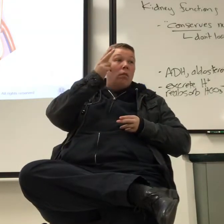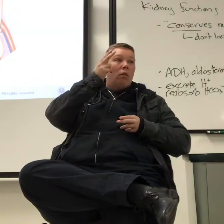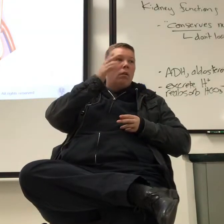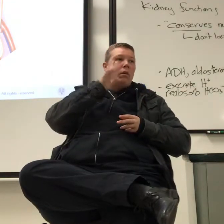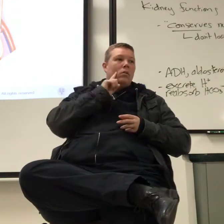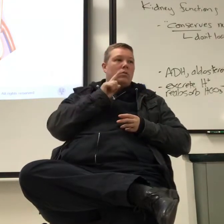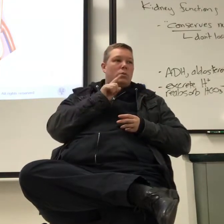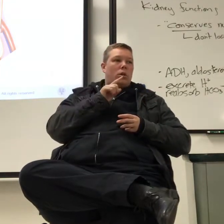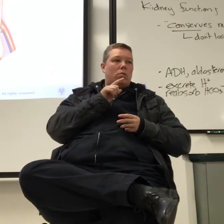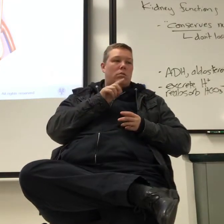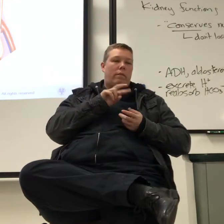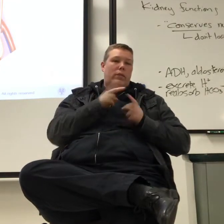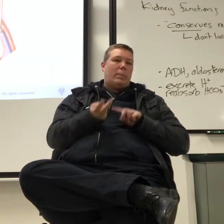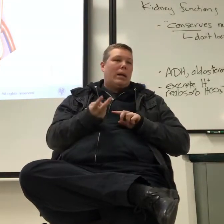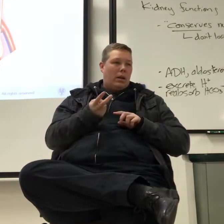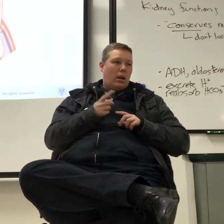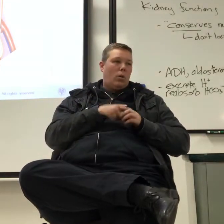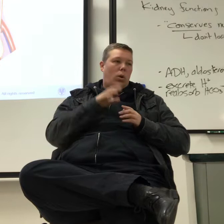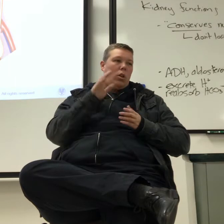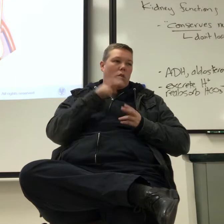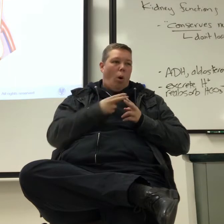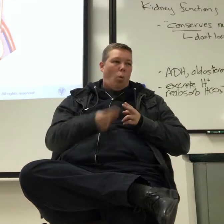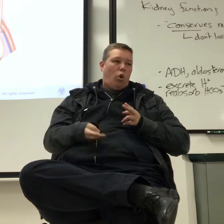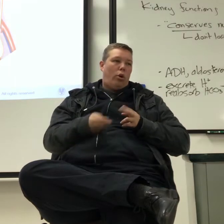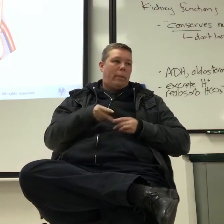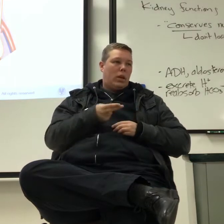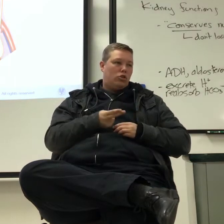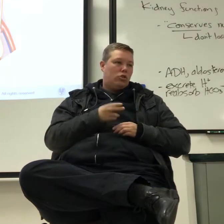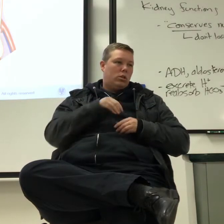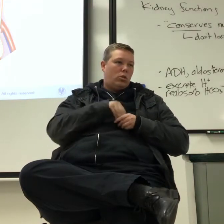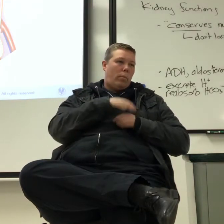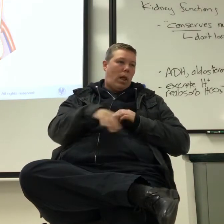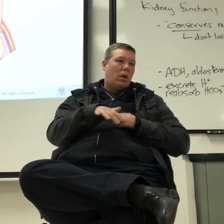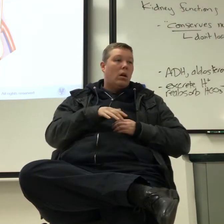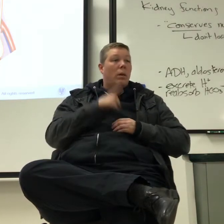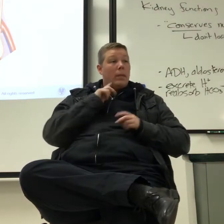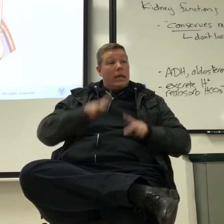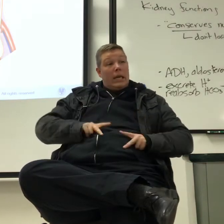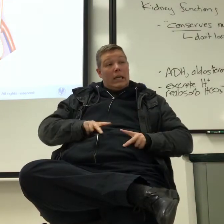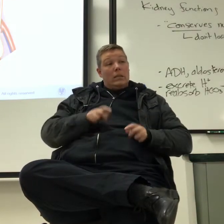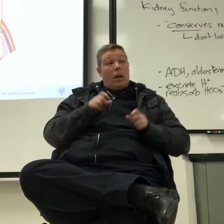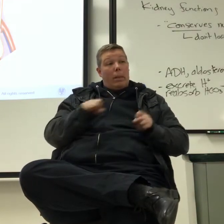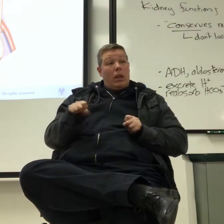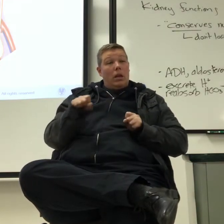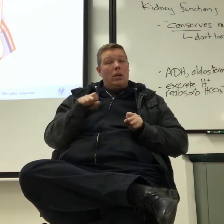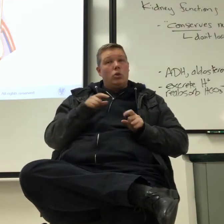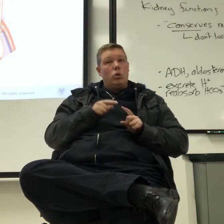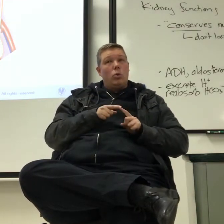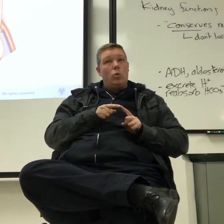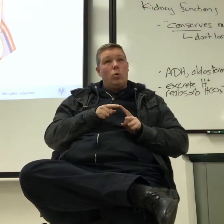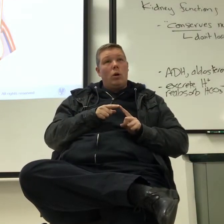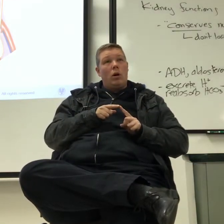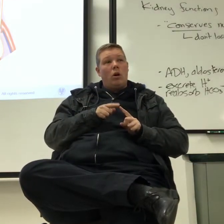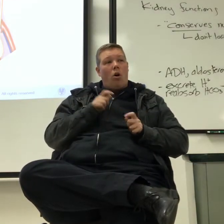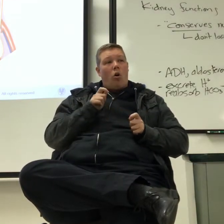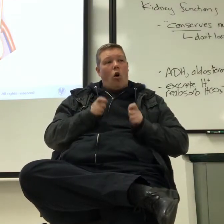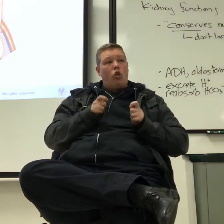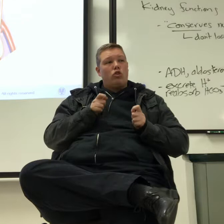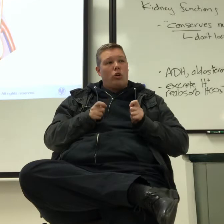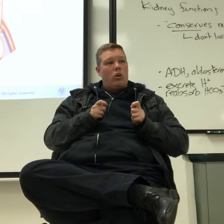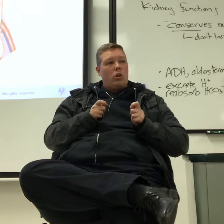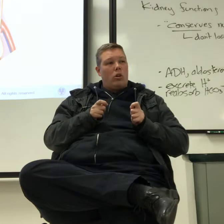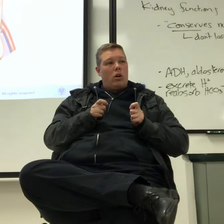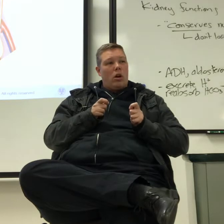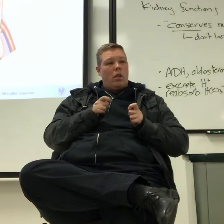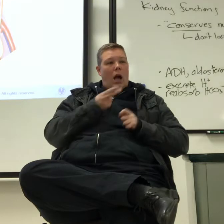it by flipping that, but we'll get into that. So I just want you to know, because the kidney's ability to alter the